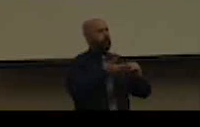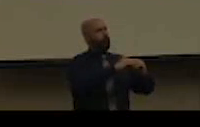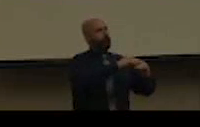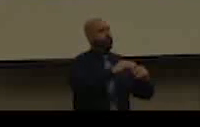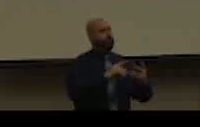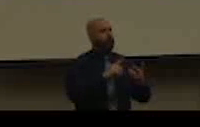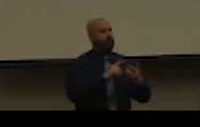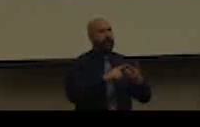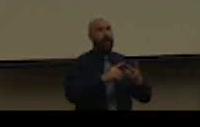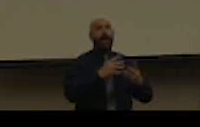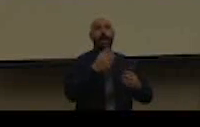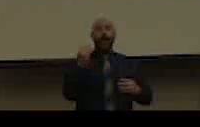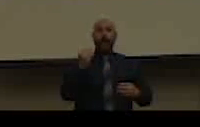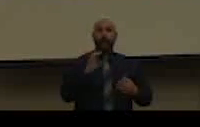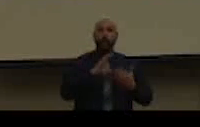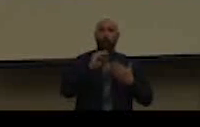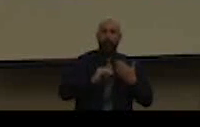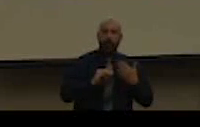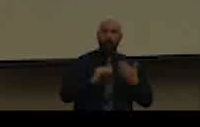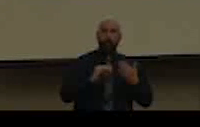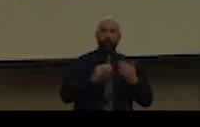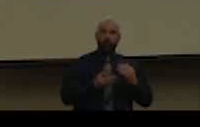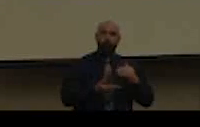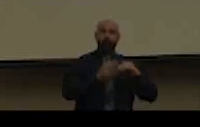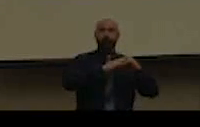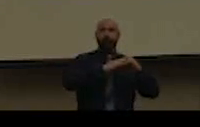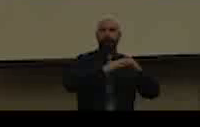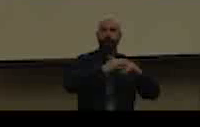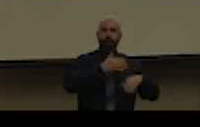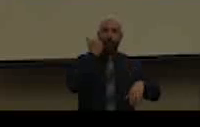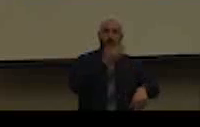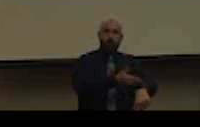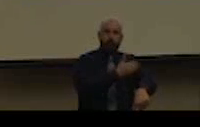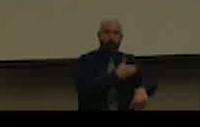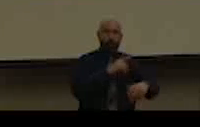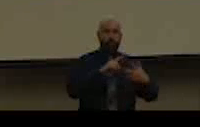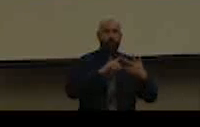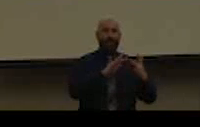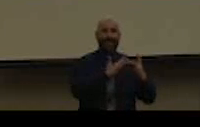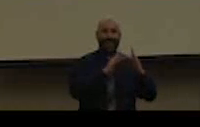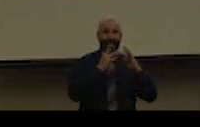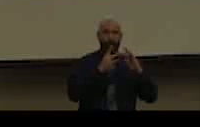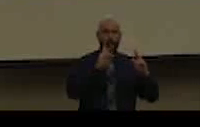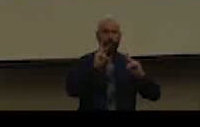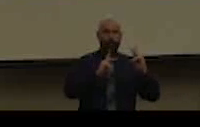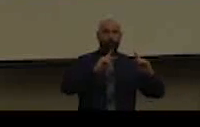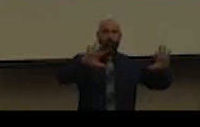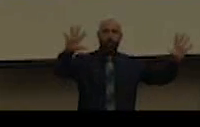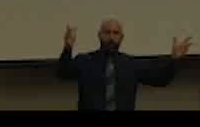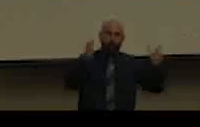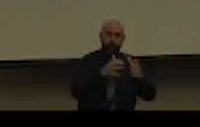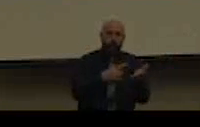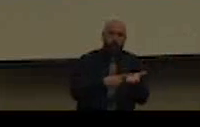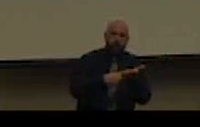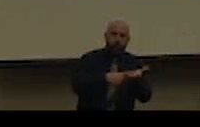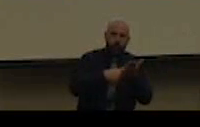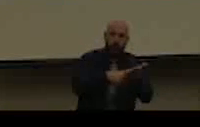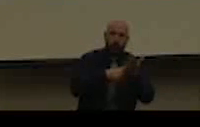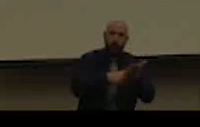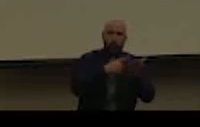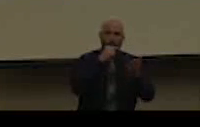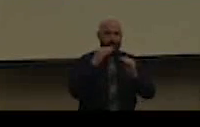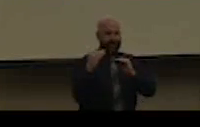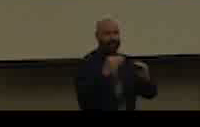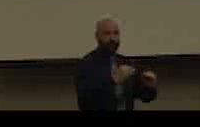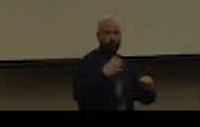you realize that comes with a whole network of people who get together and work on their practice in an instructional way? her answer was no, no, and no. And so one of the